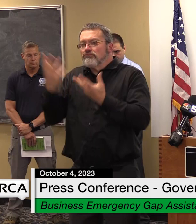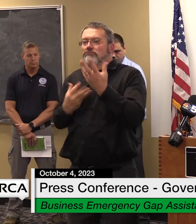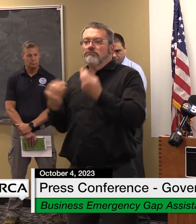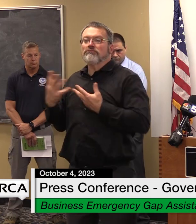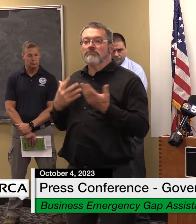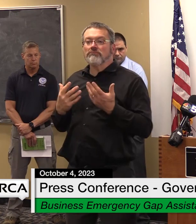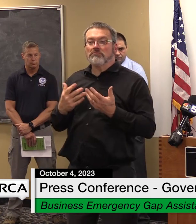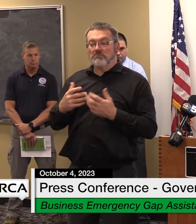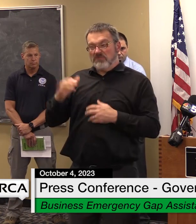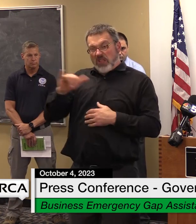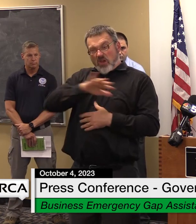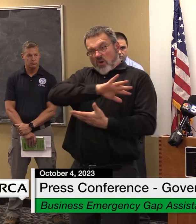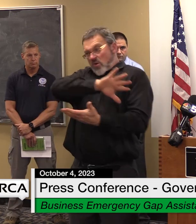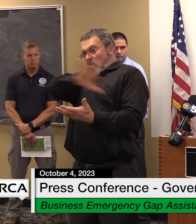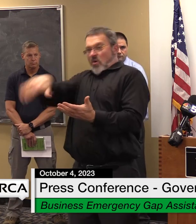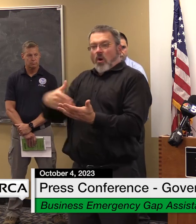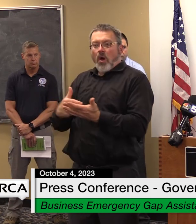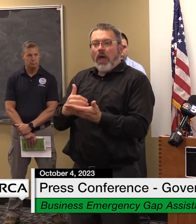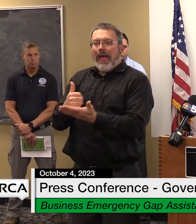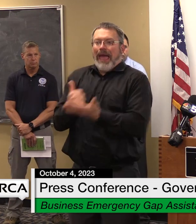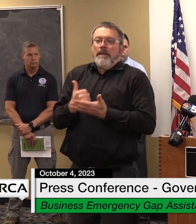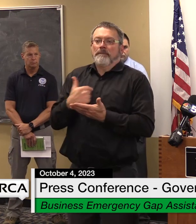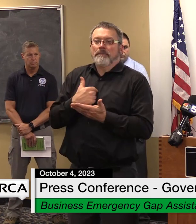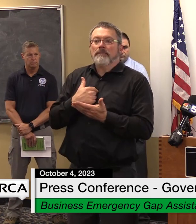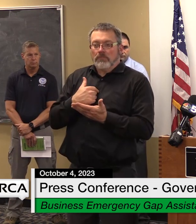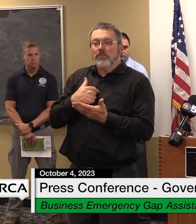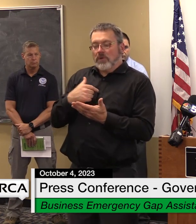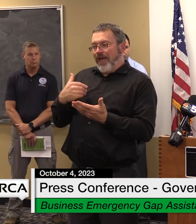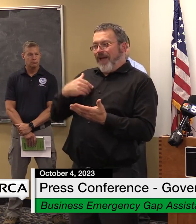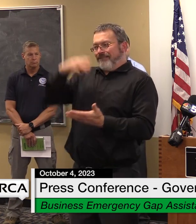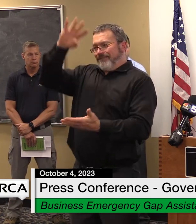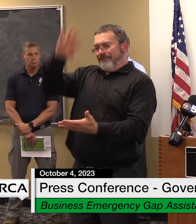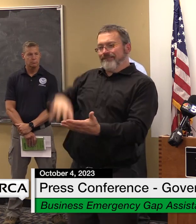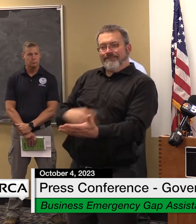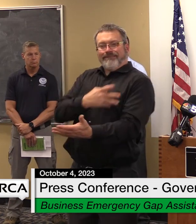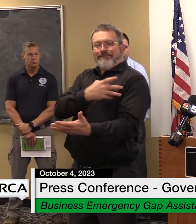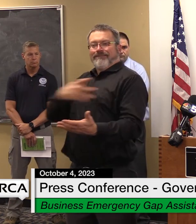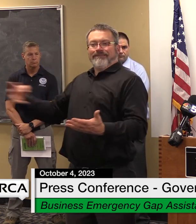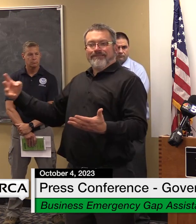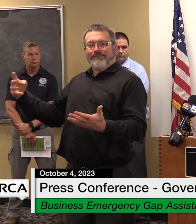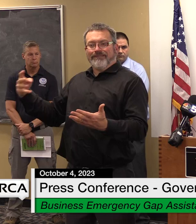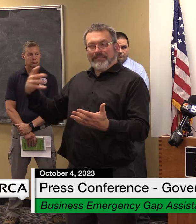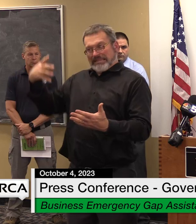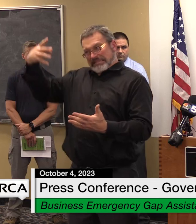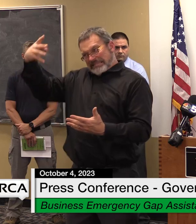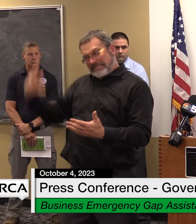received on debris was routed to a central spreadsheet managed by the Agency of Natural Resources.